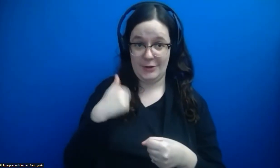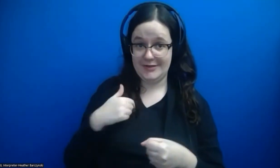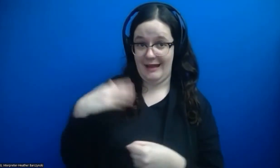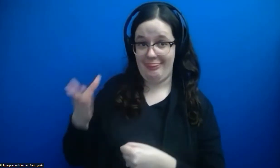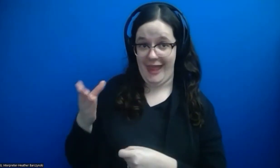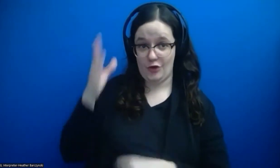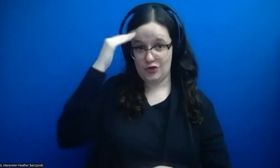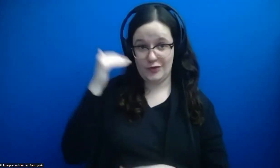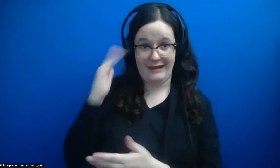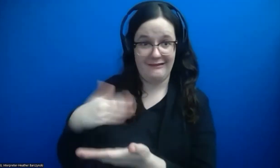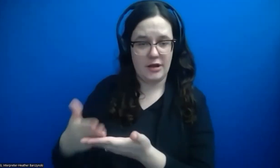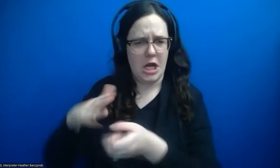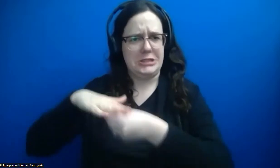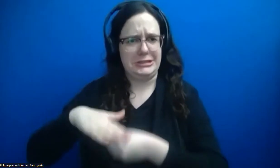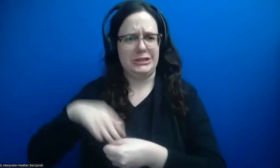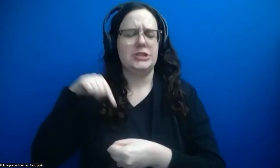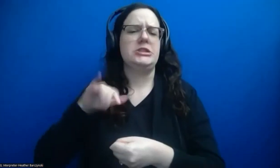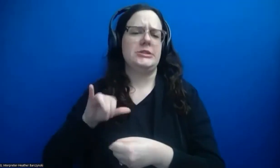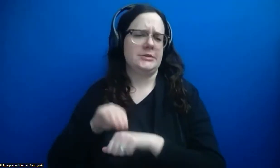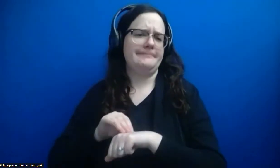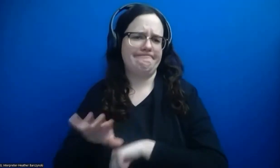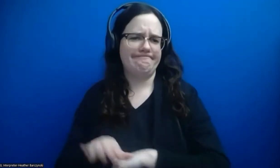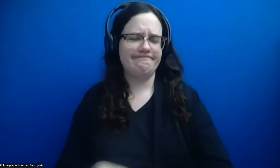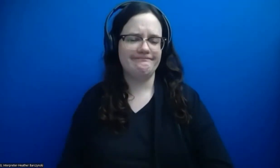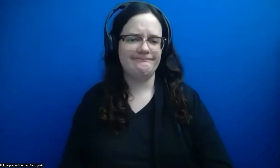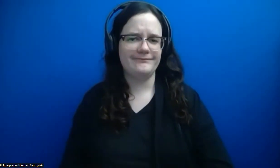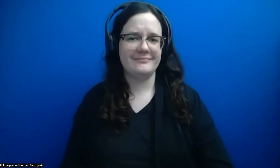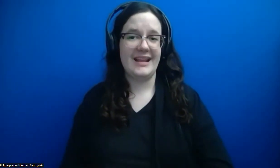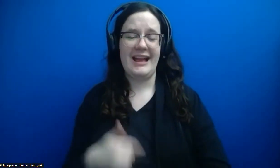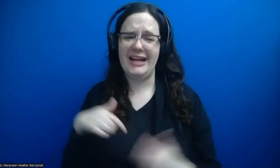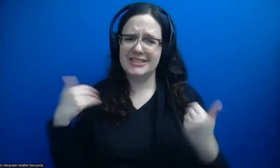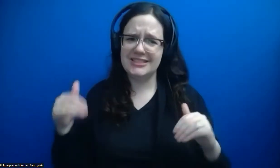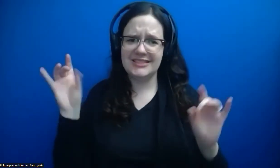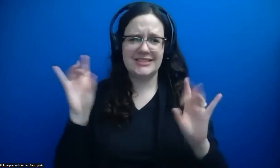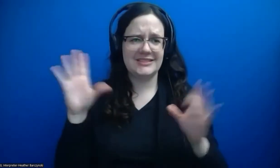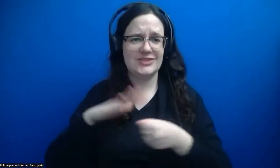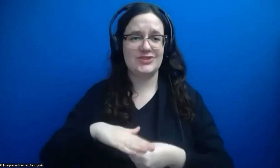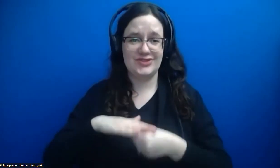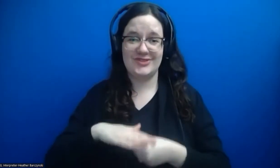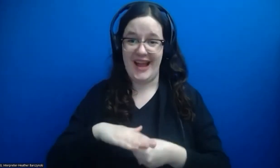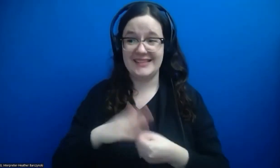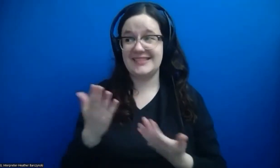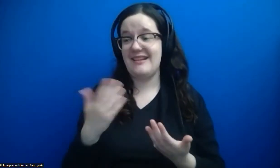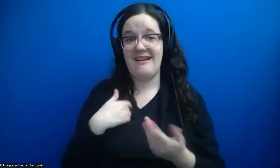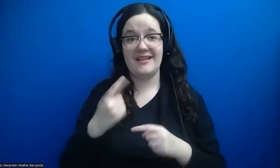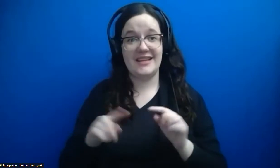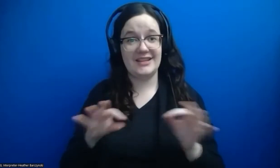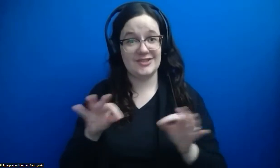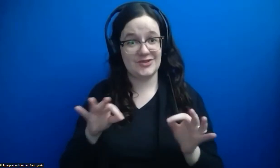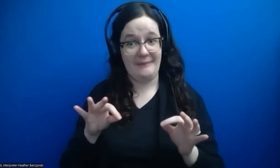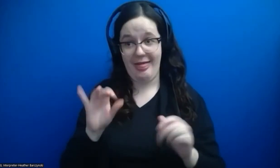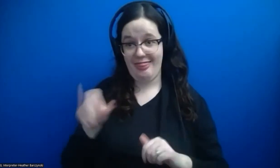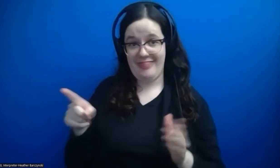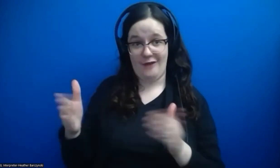into that. I was under a tremendous amount of stress, and I can't tell you the relief I felt when I sat in that room and